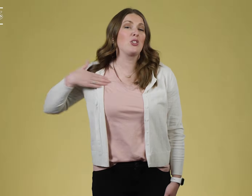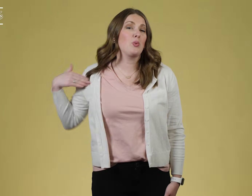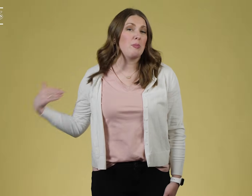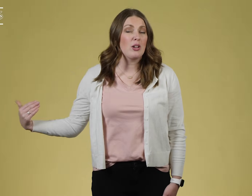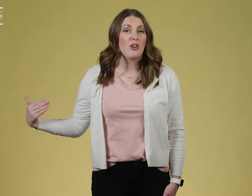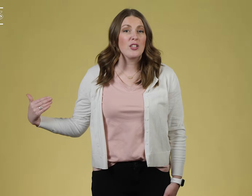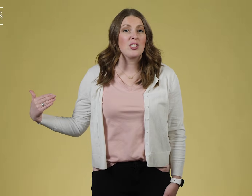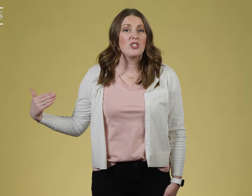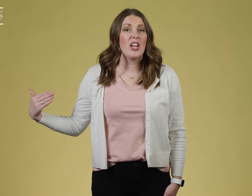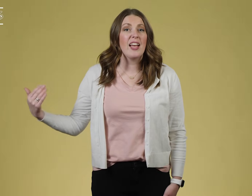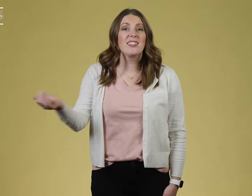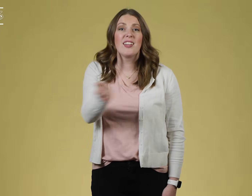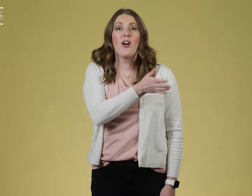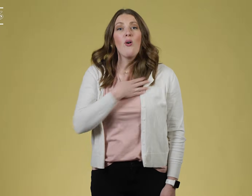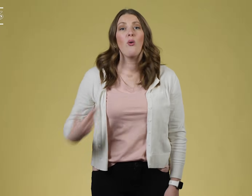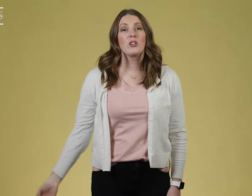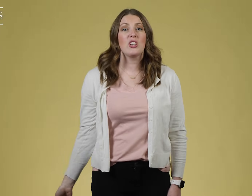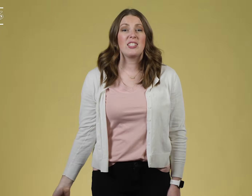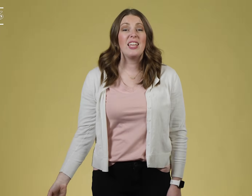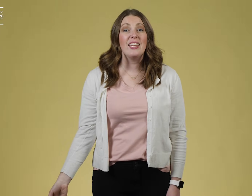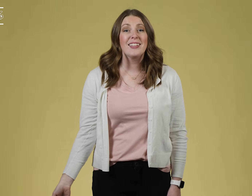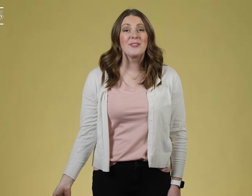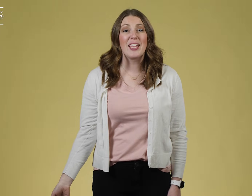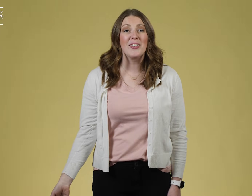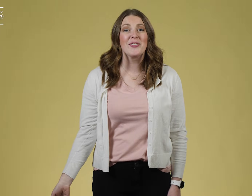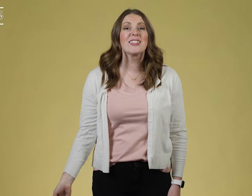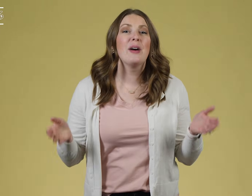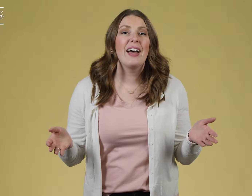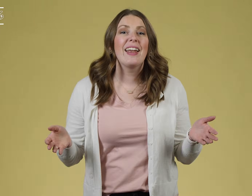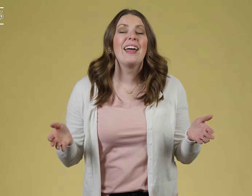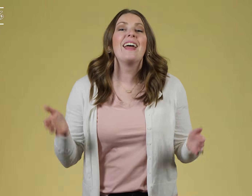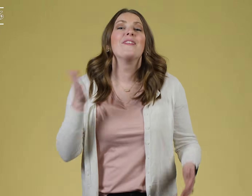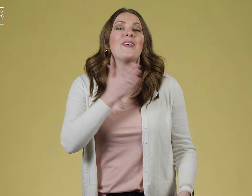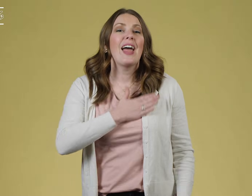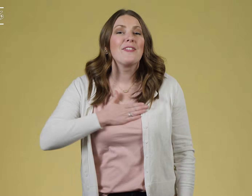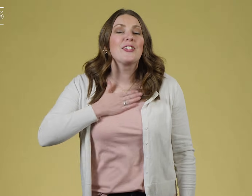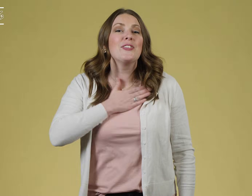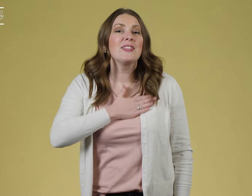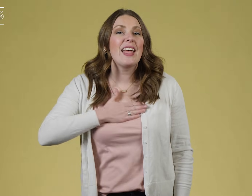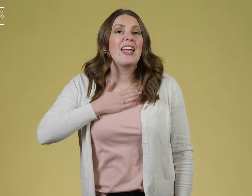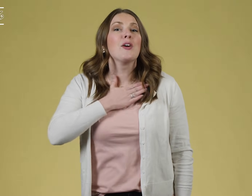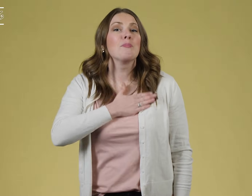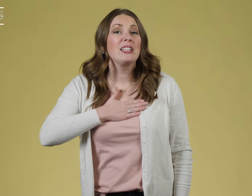sweeping across their chest or just hitting themselves, but whenever you say,